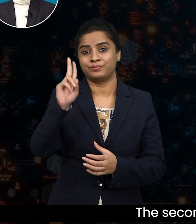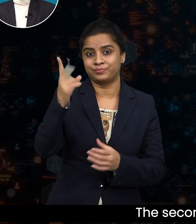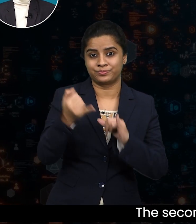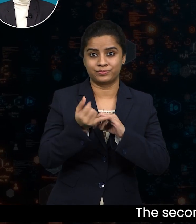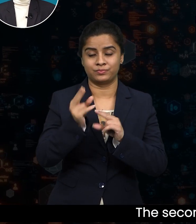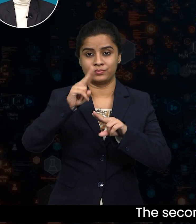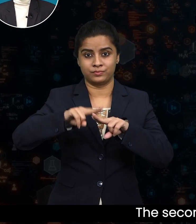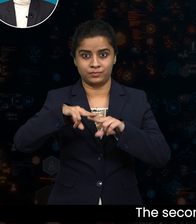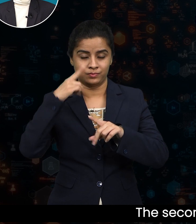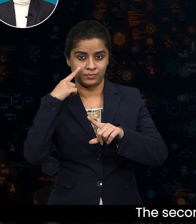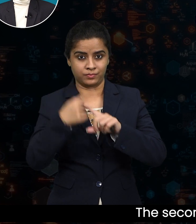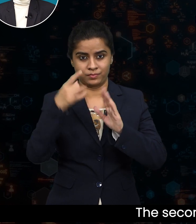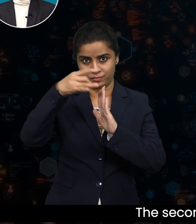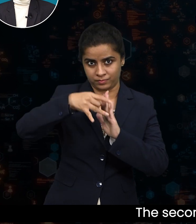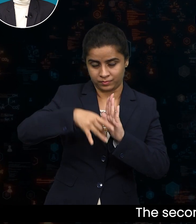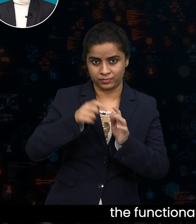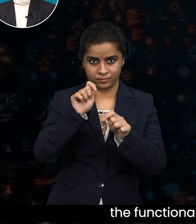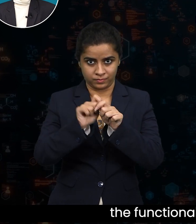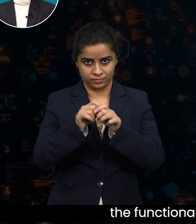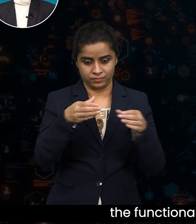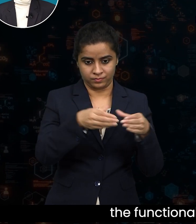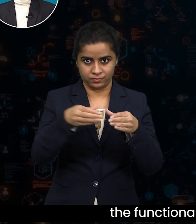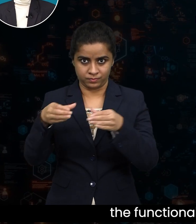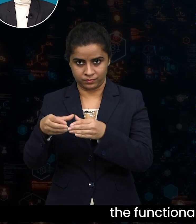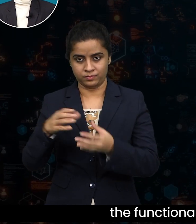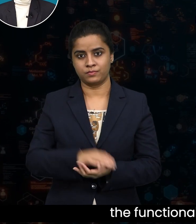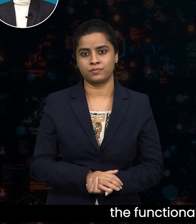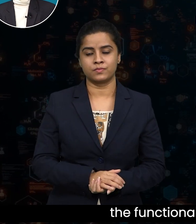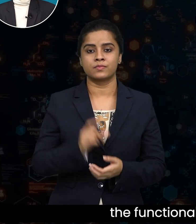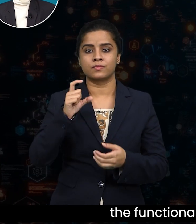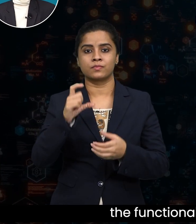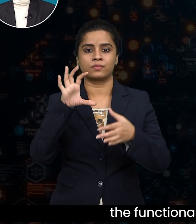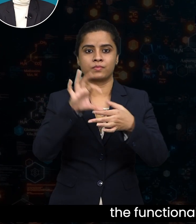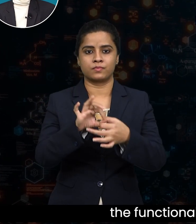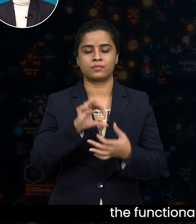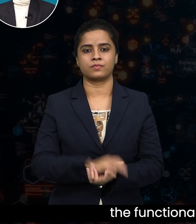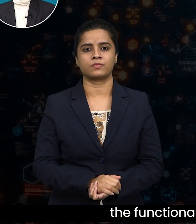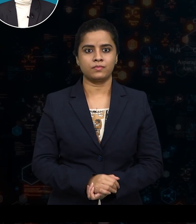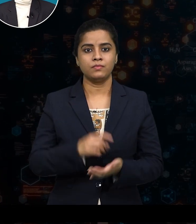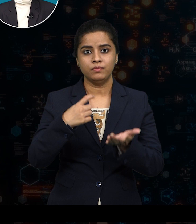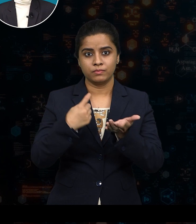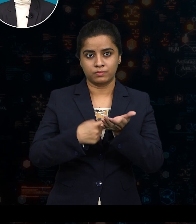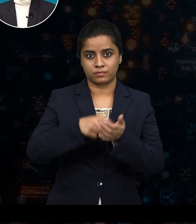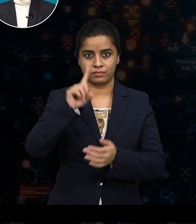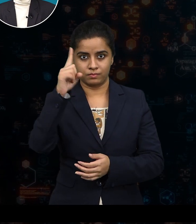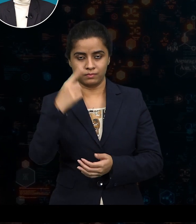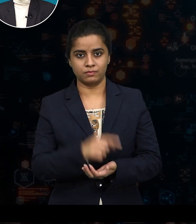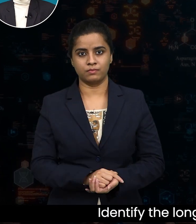secondary suffix describes the functional group of the compound. Rule